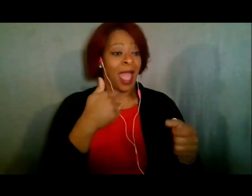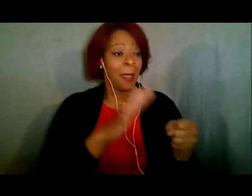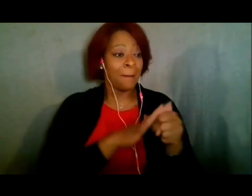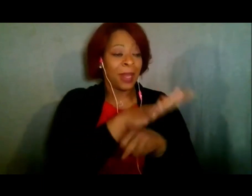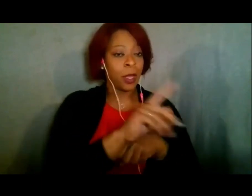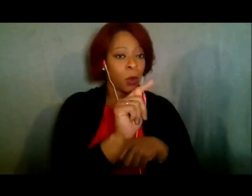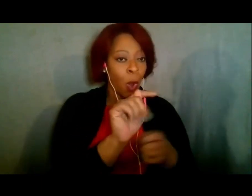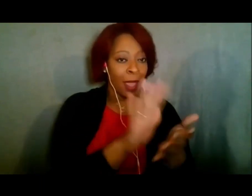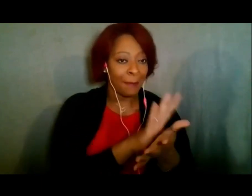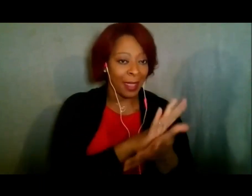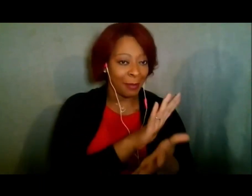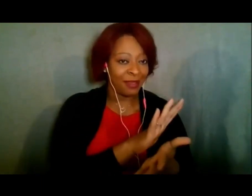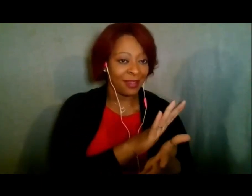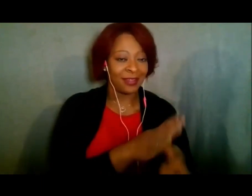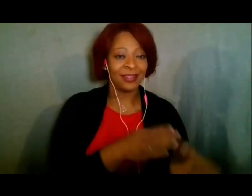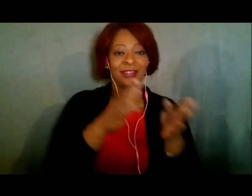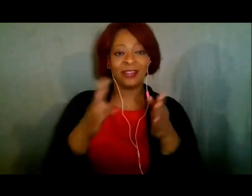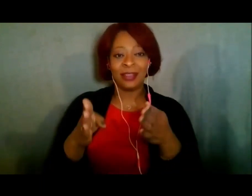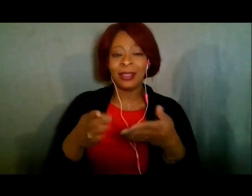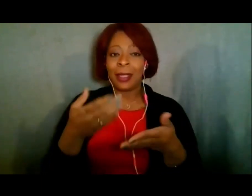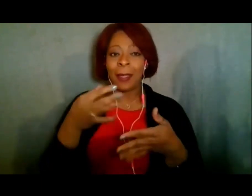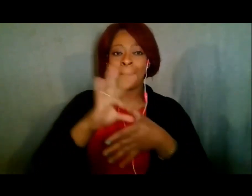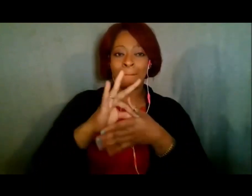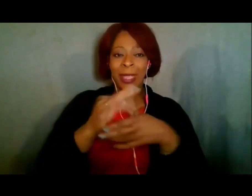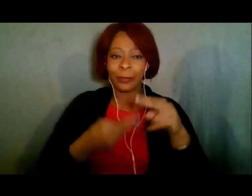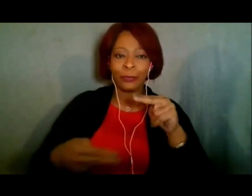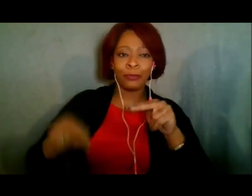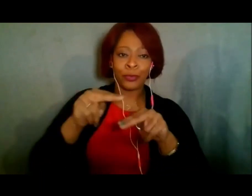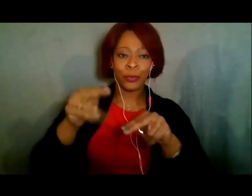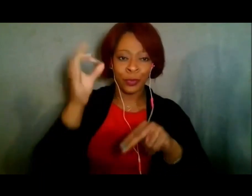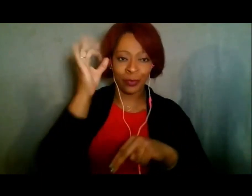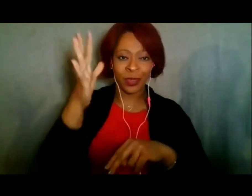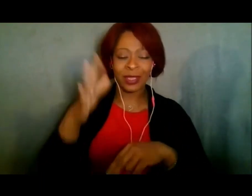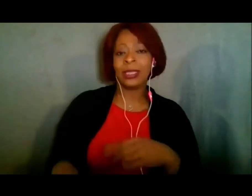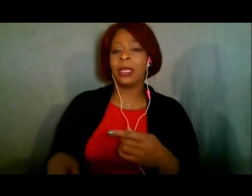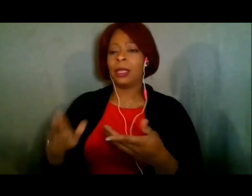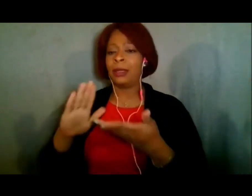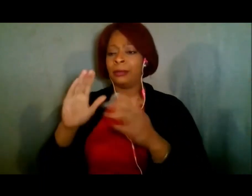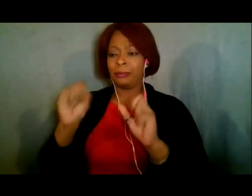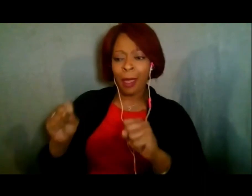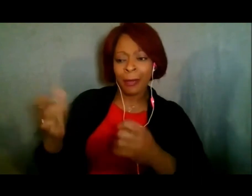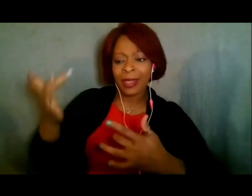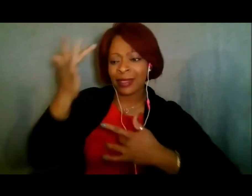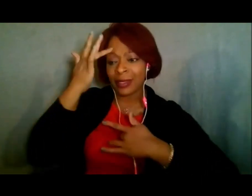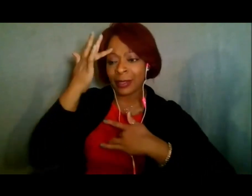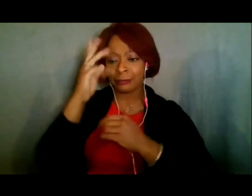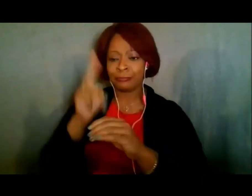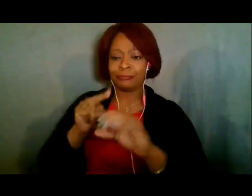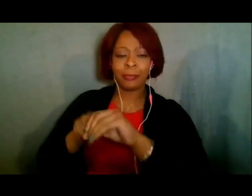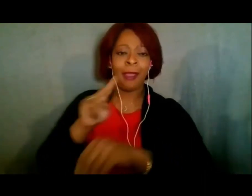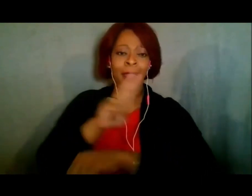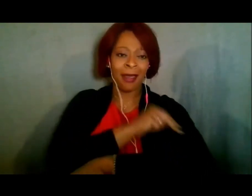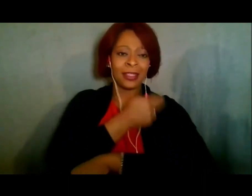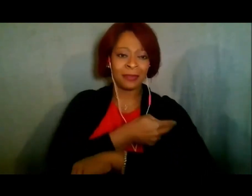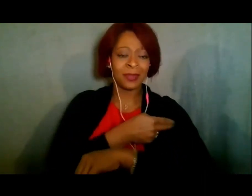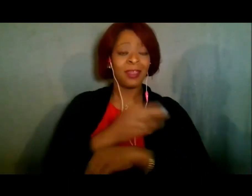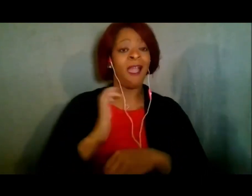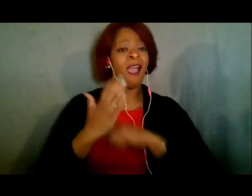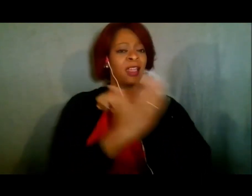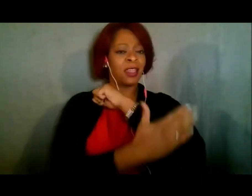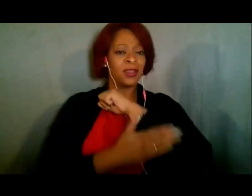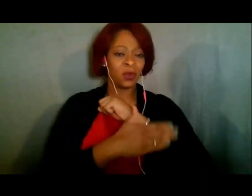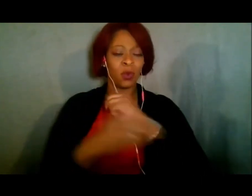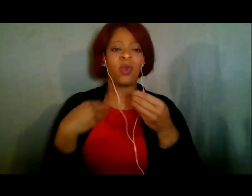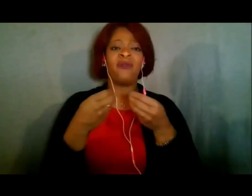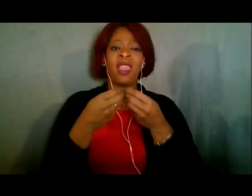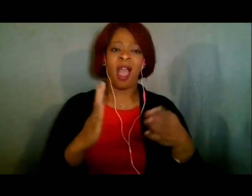paper to the cost of meat to whether or not we would become sick and hospitalized. Obviously, in our country, we have lost